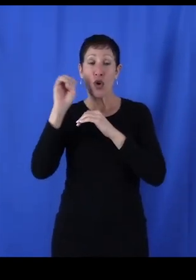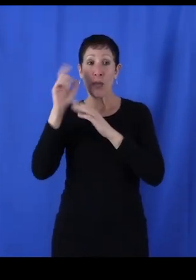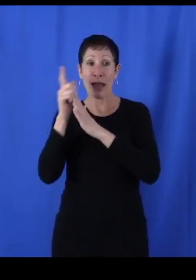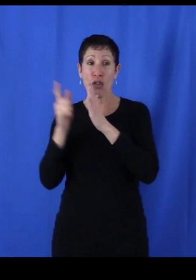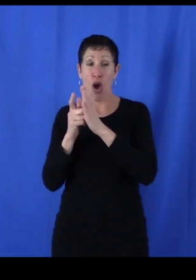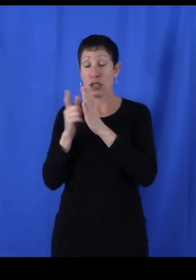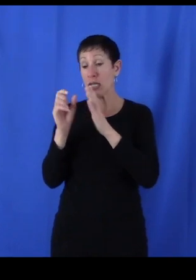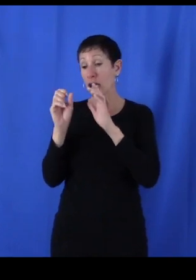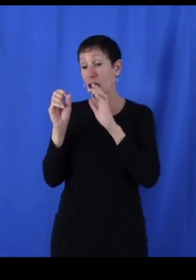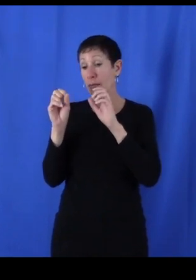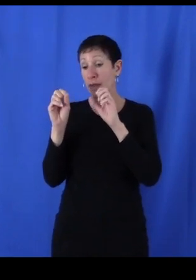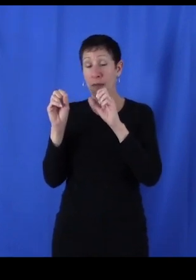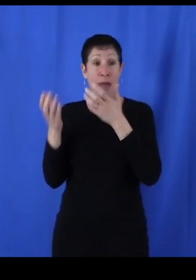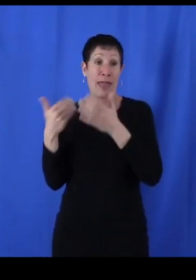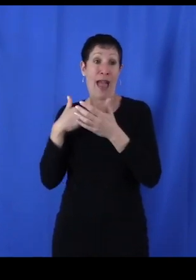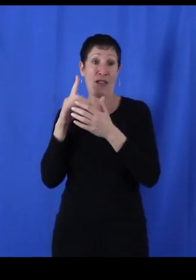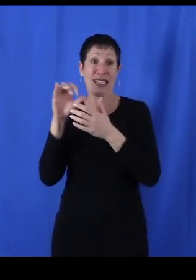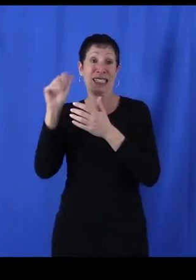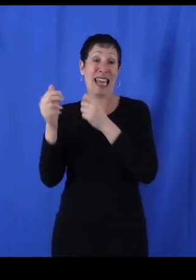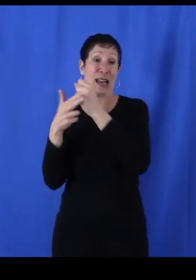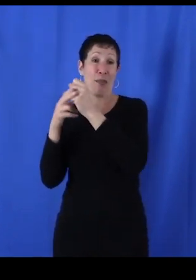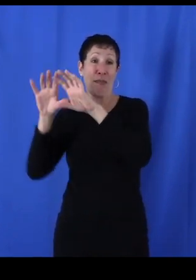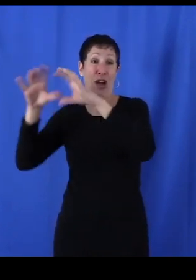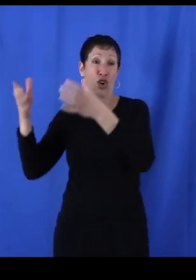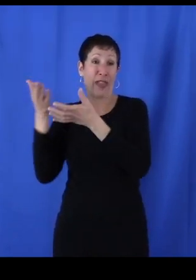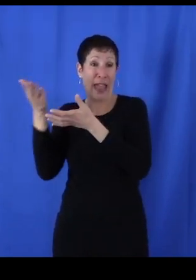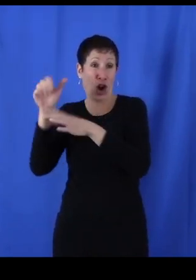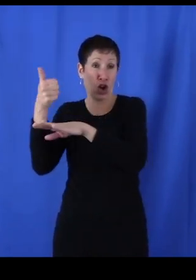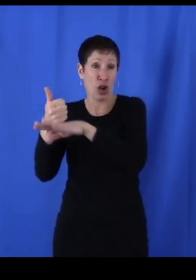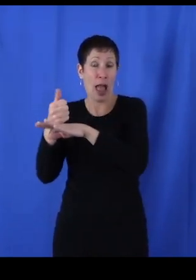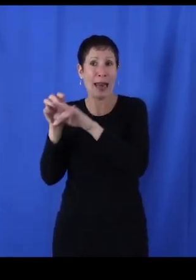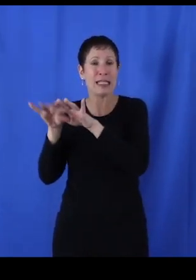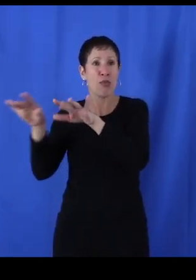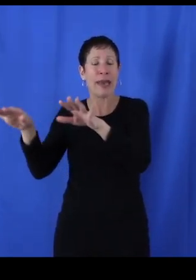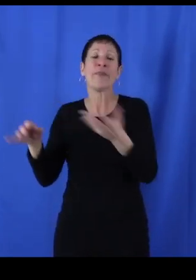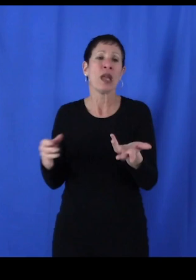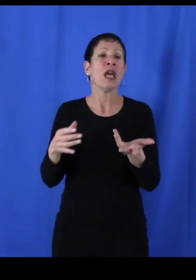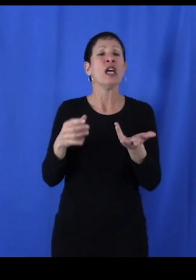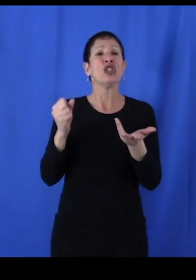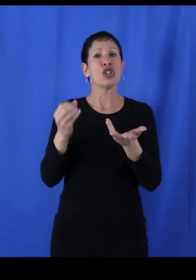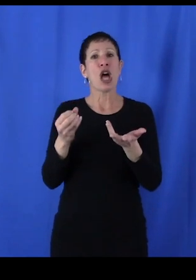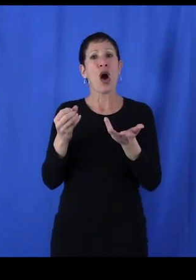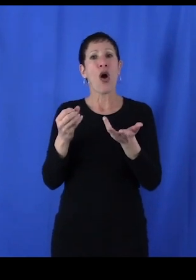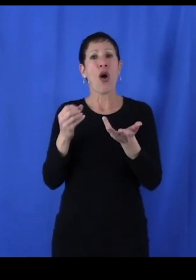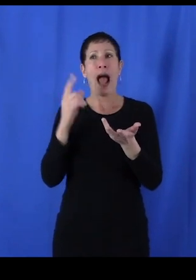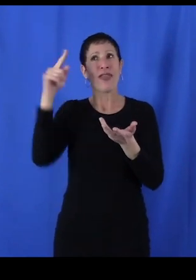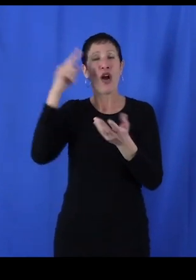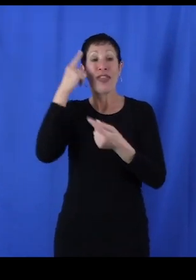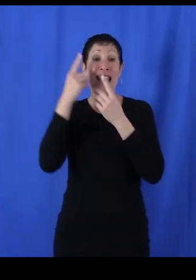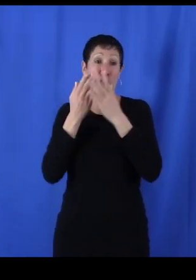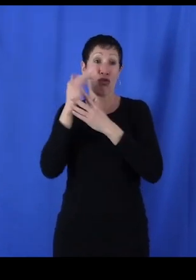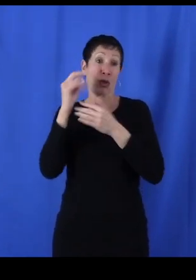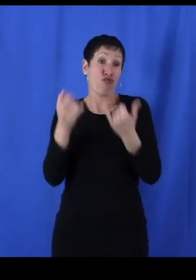data bunker that's in Europe. So it's a spreading thing. So this is all actually being thought through right